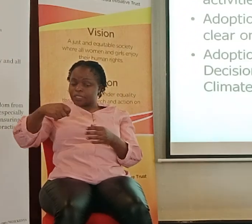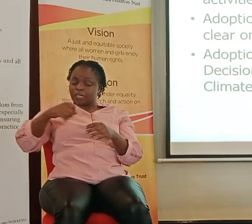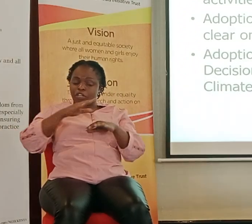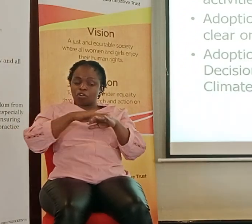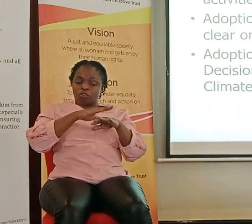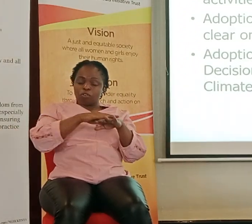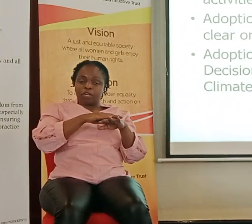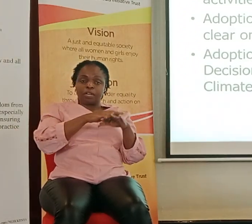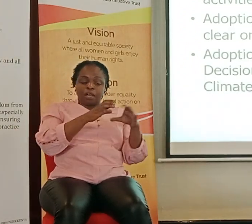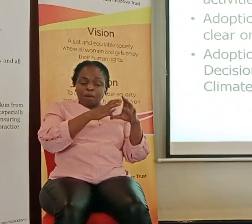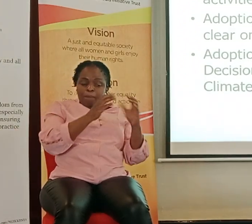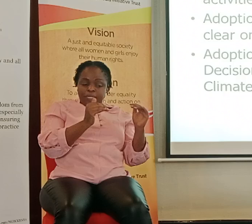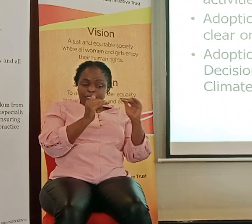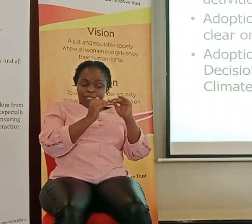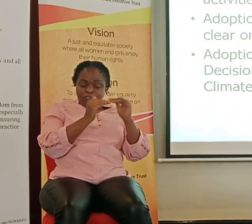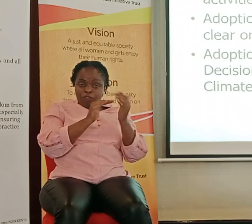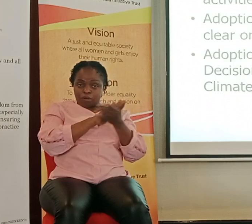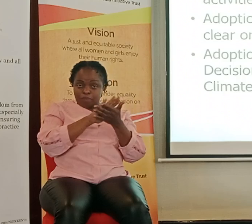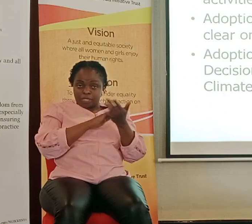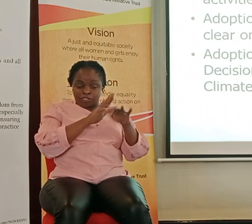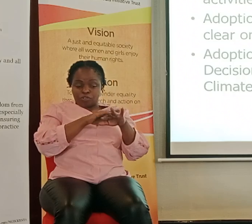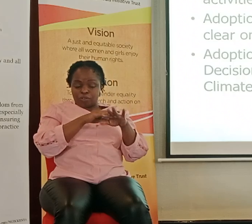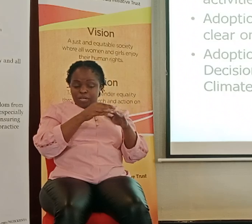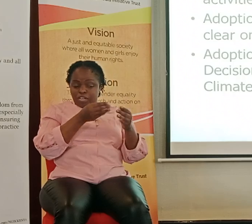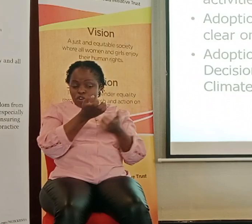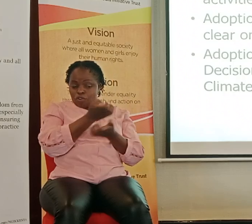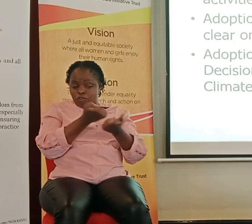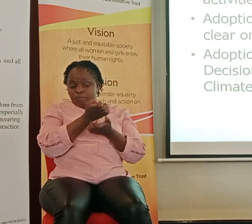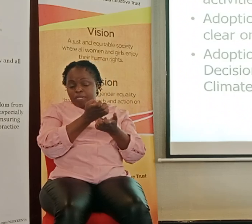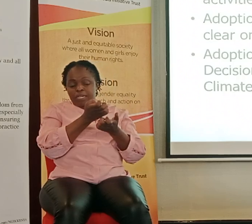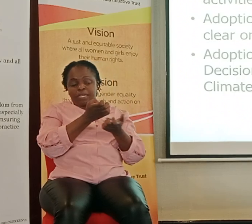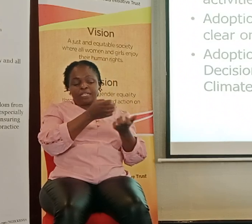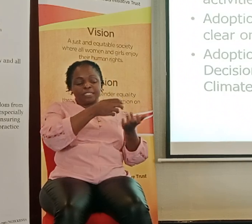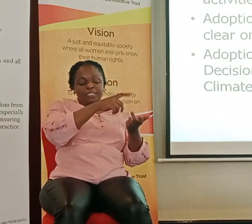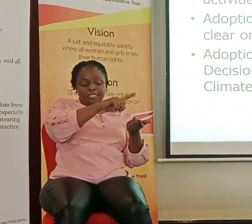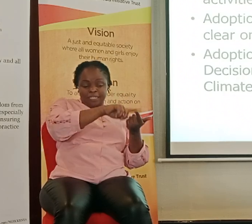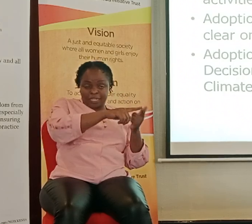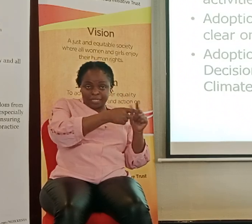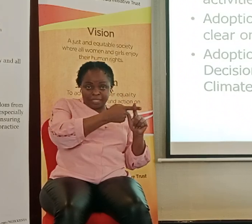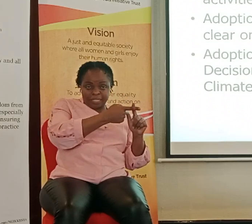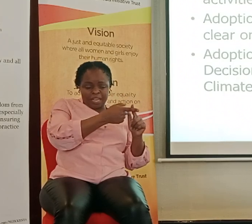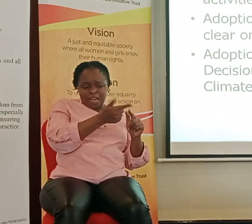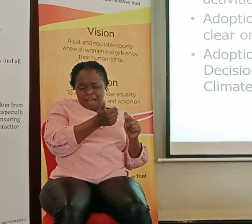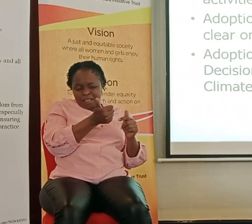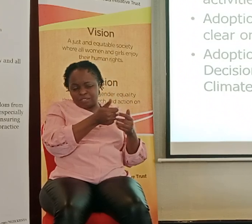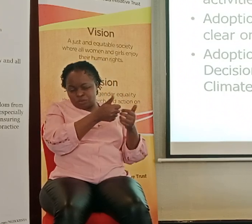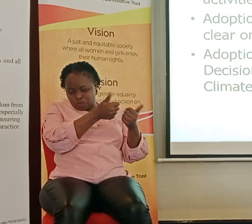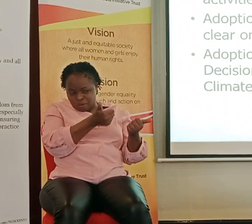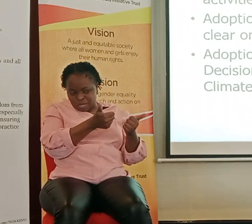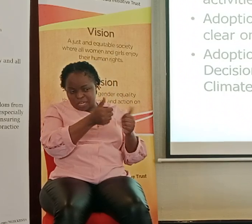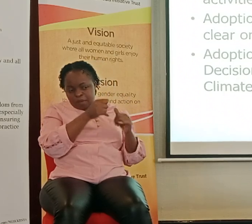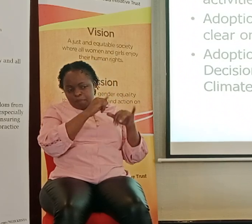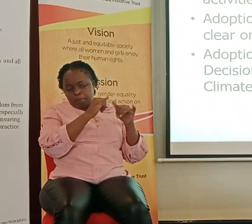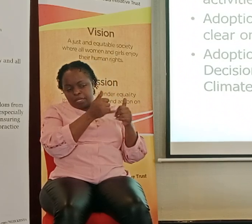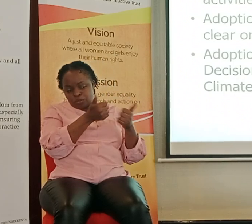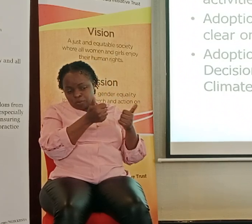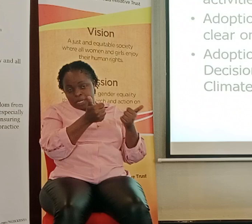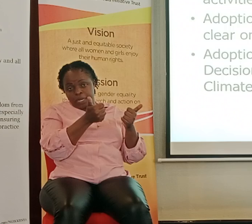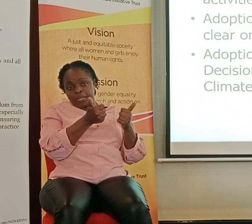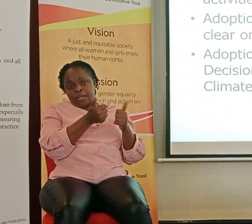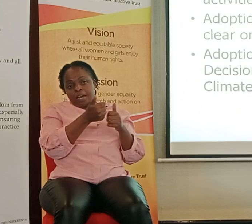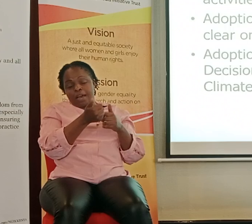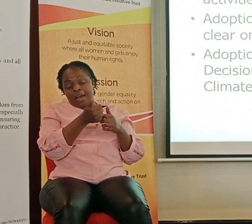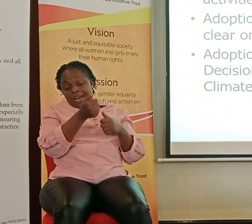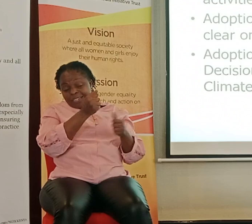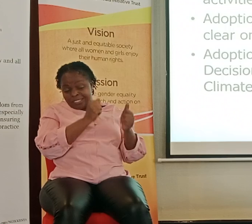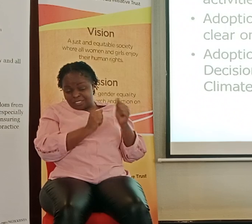on economic standing by different parties. You find there are some that did well in implementing the activities, while